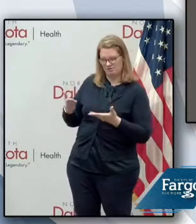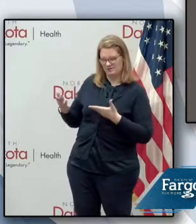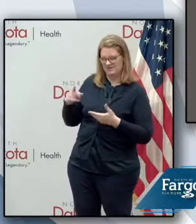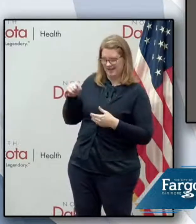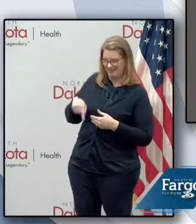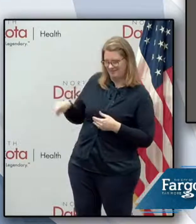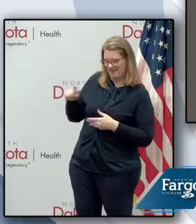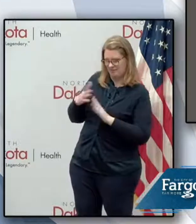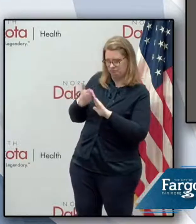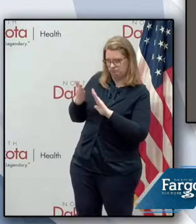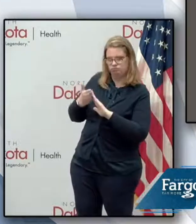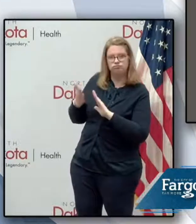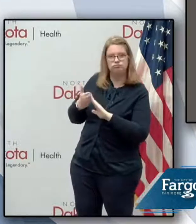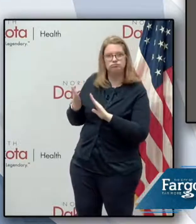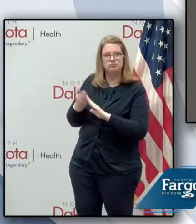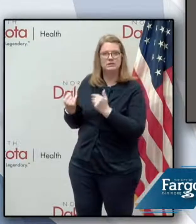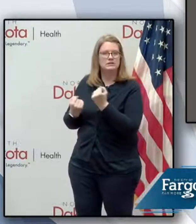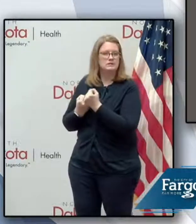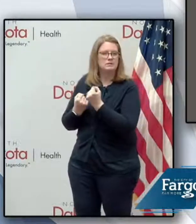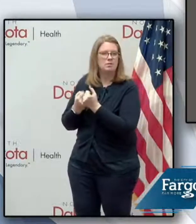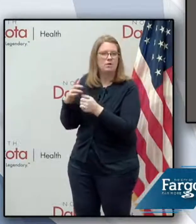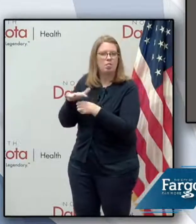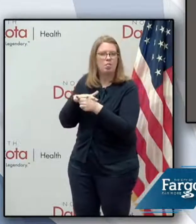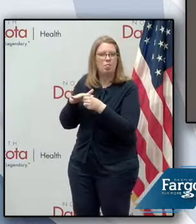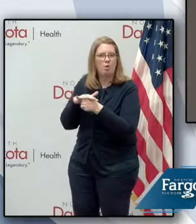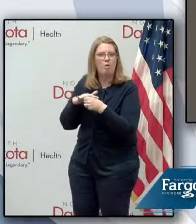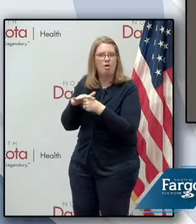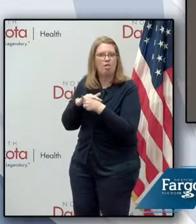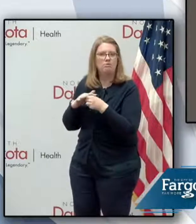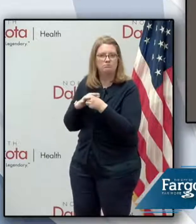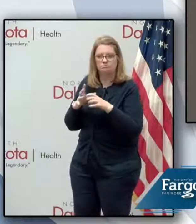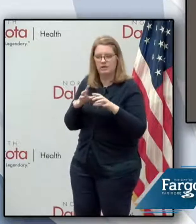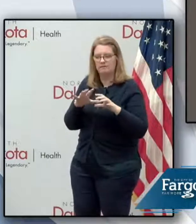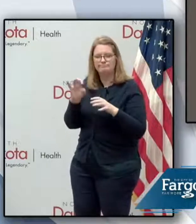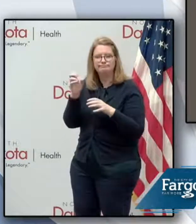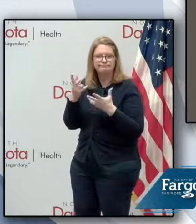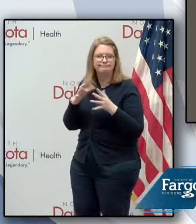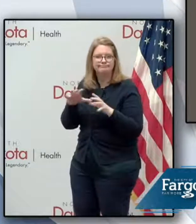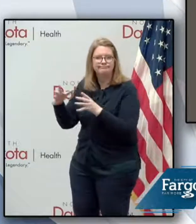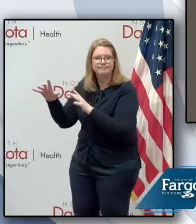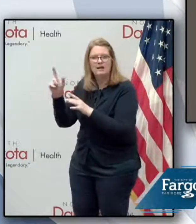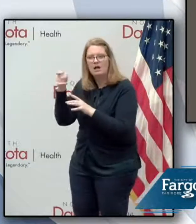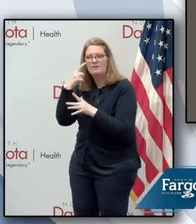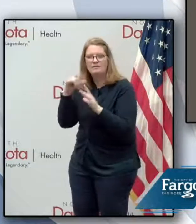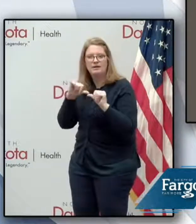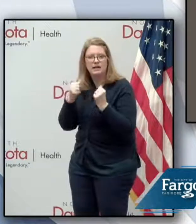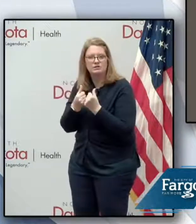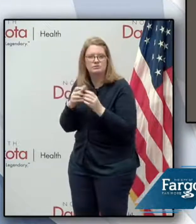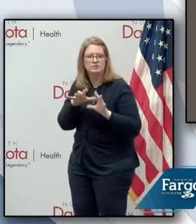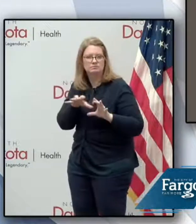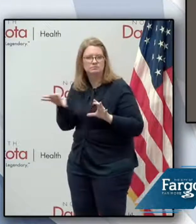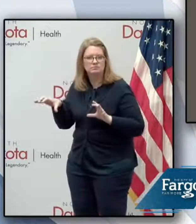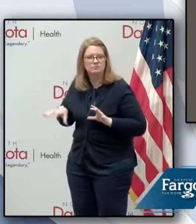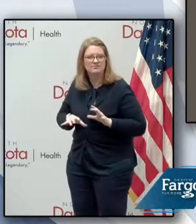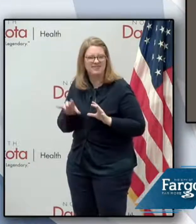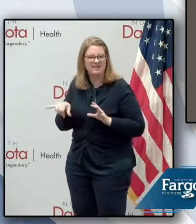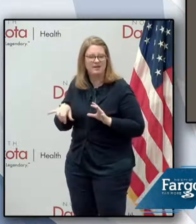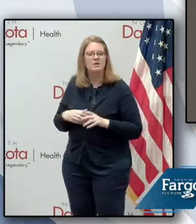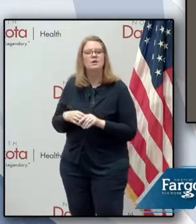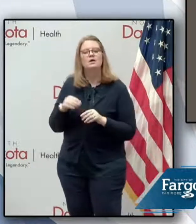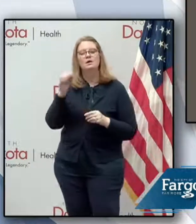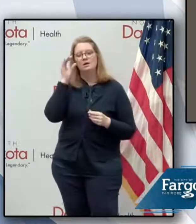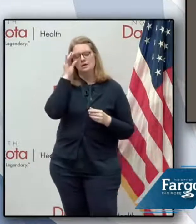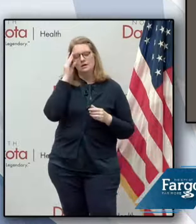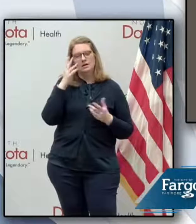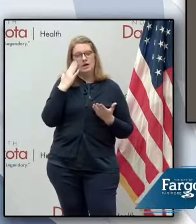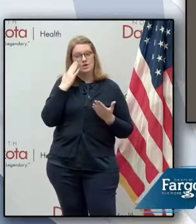that right-hand side of the page to support local political subdivisions. So fantastic balance. And again, I know that other